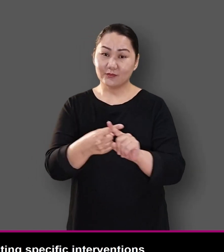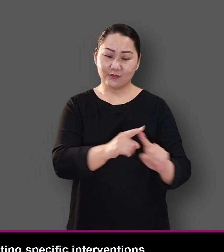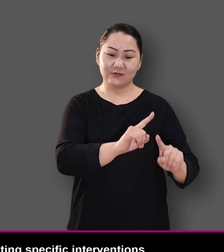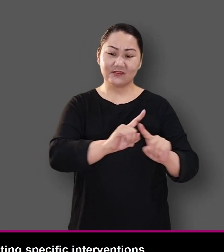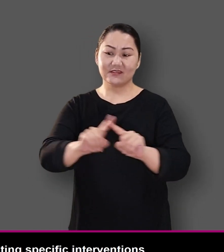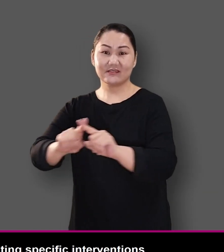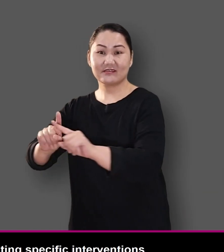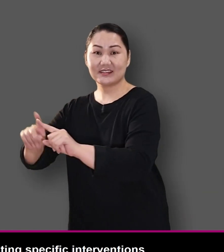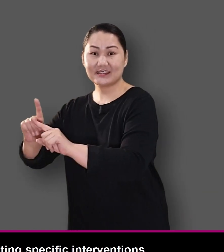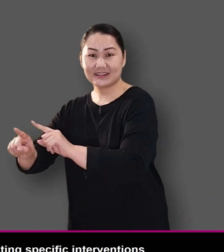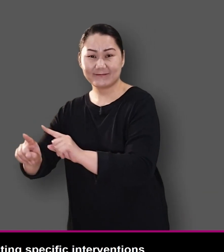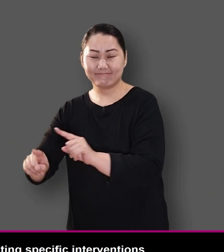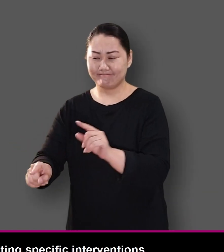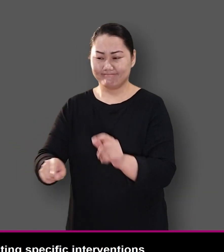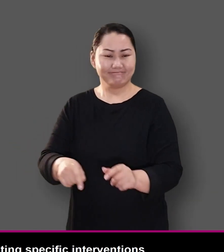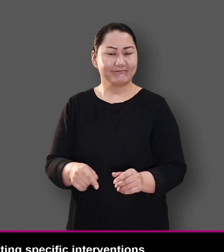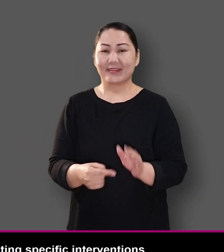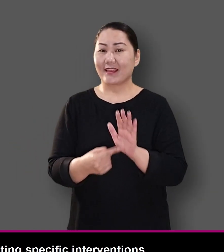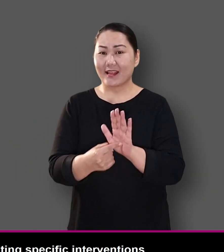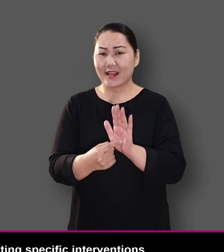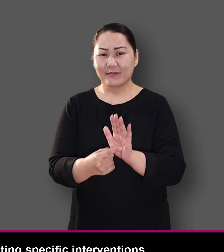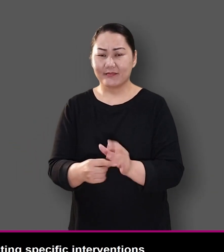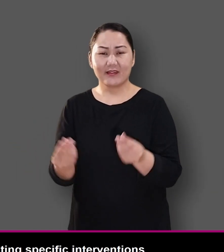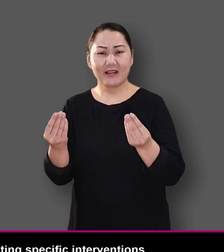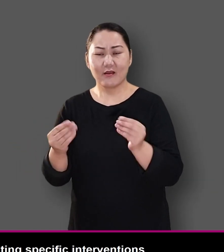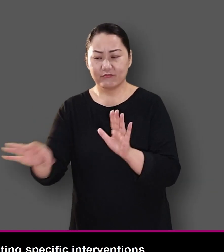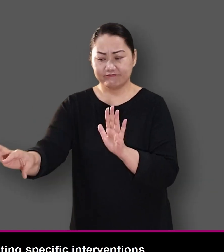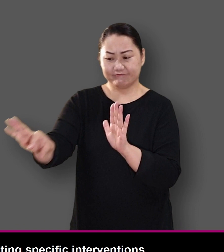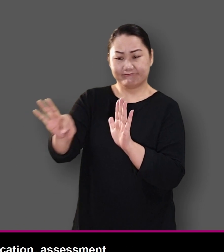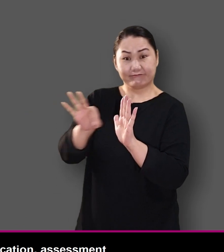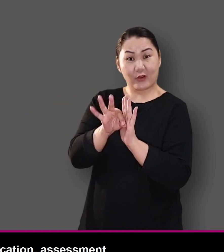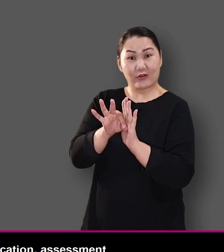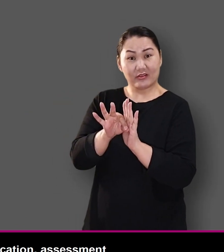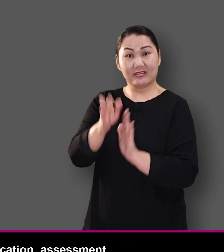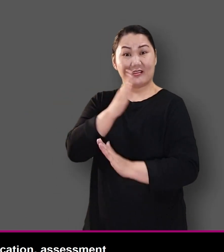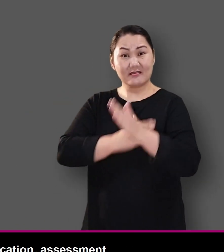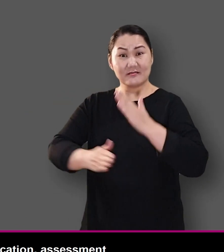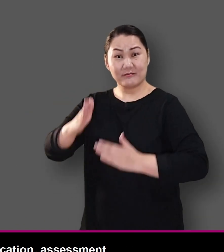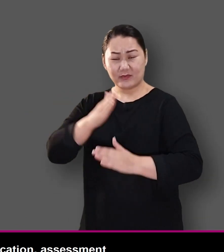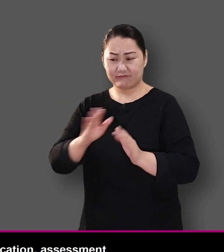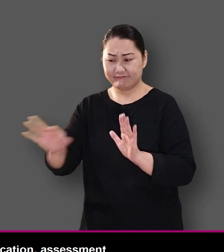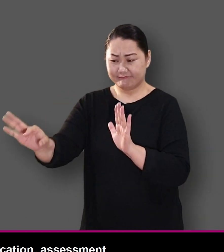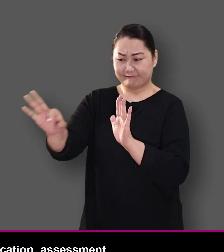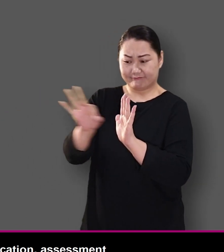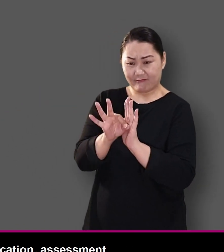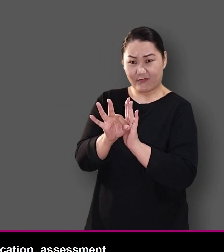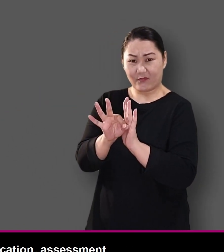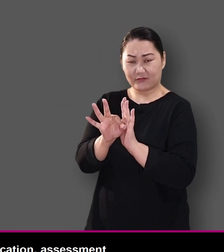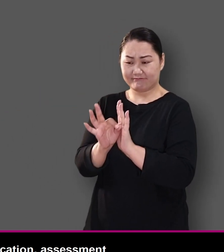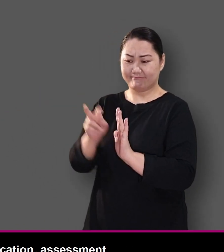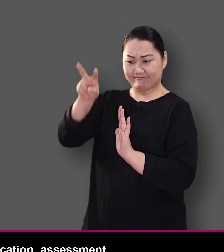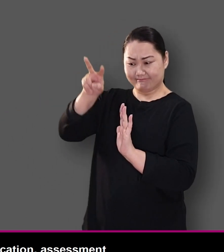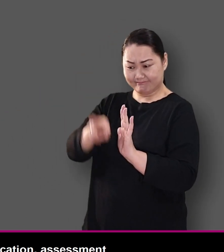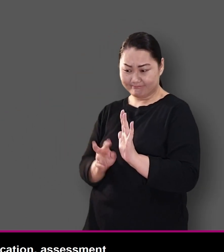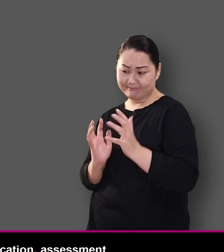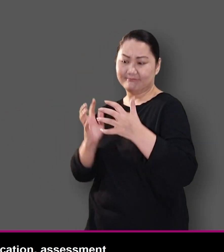whilst also implementing specific interventions for the identification, assessment,